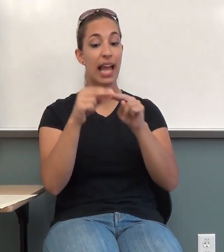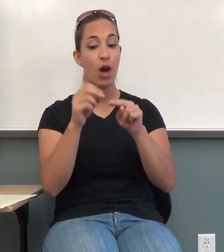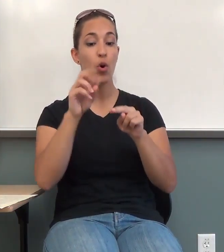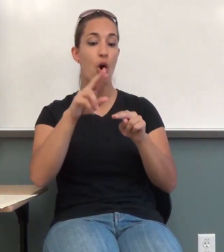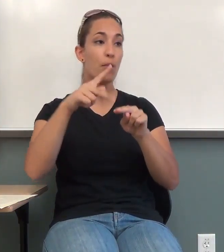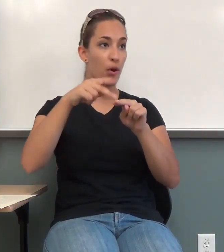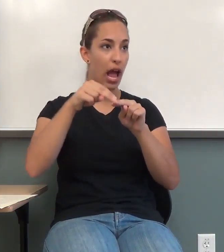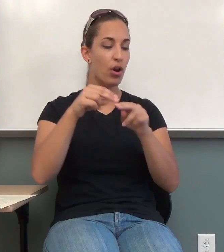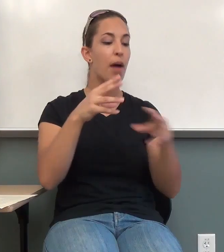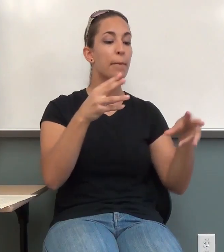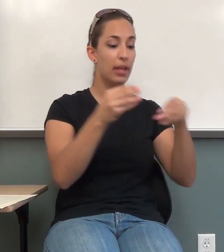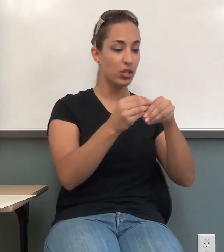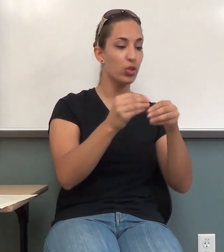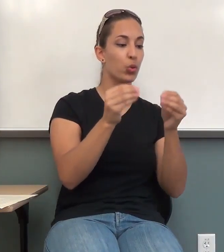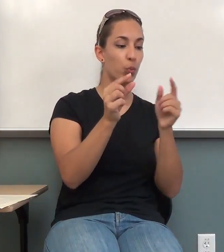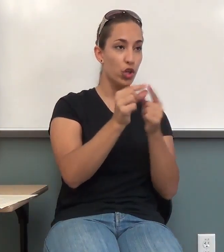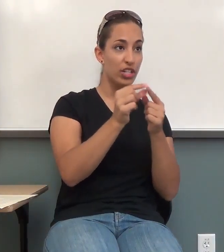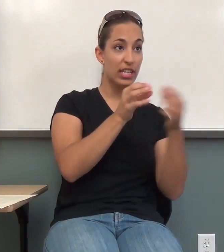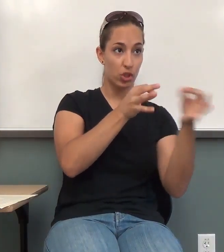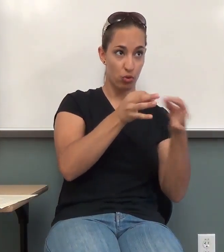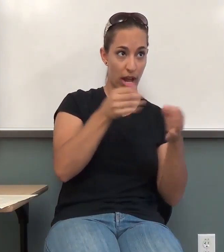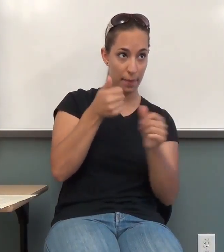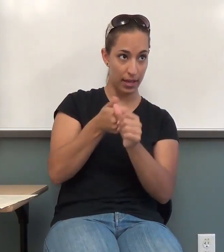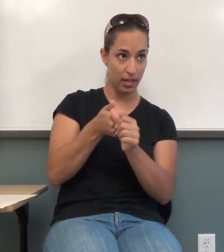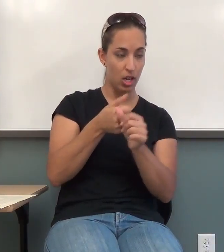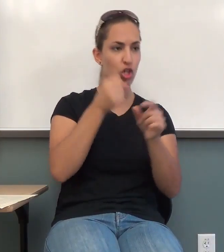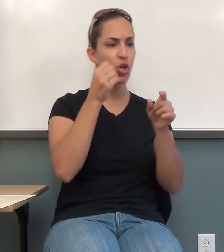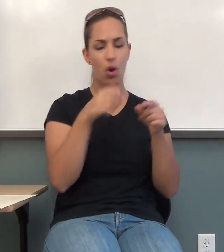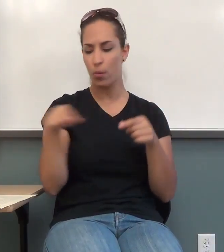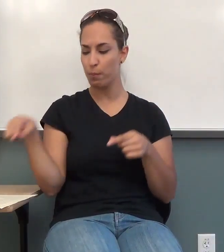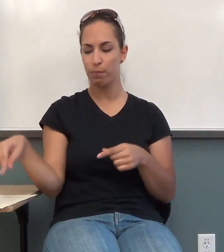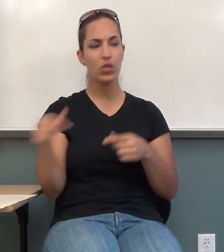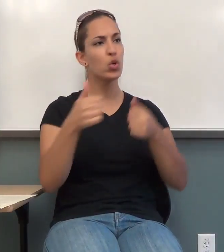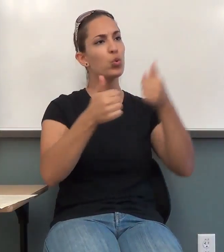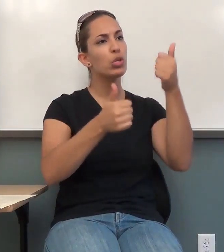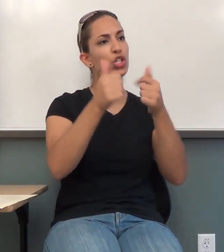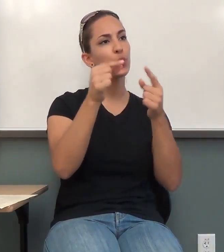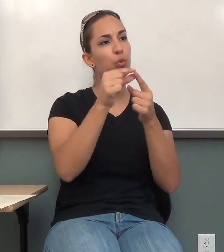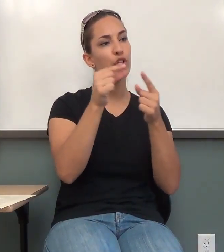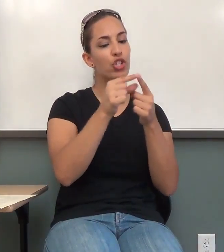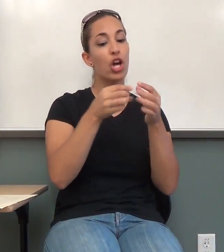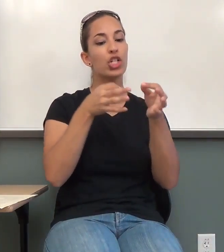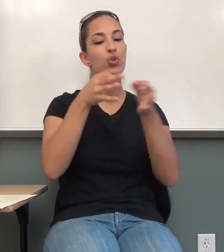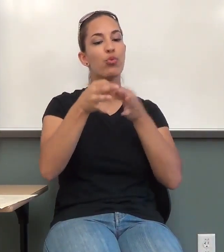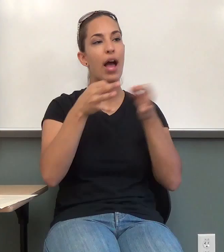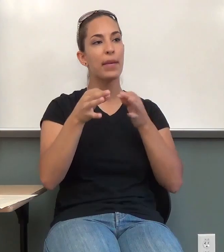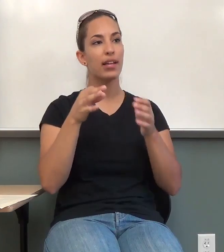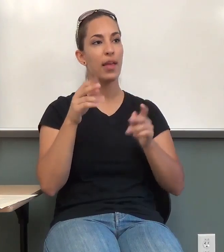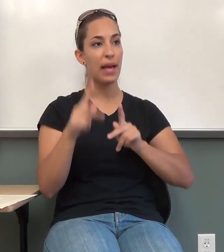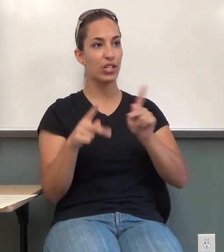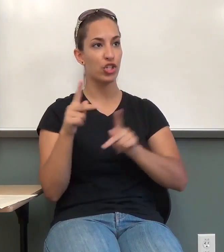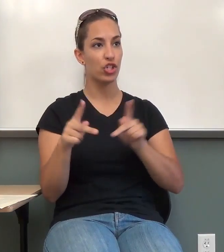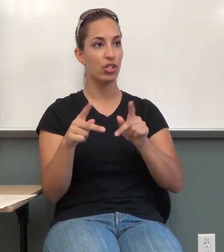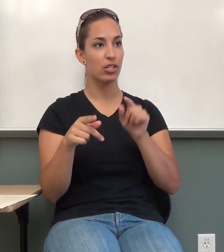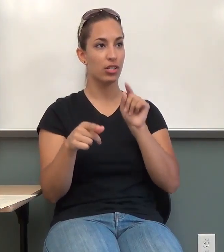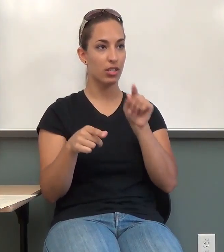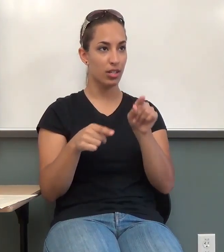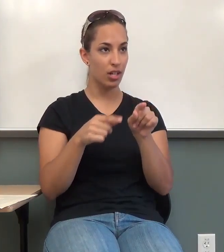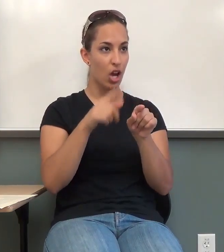Which words are describing the passengers? Tour. Tour. So what is our